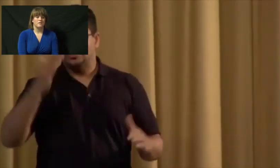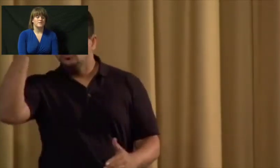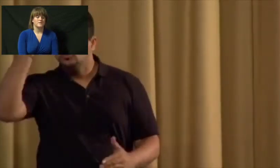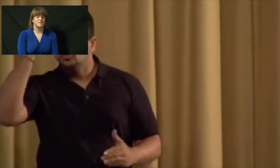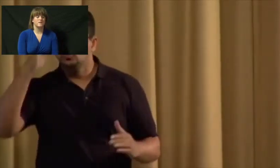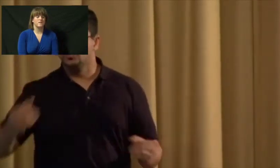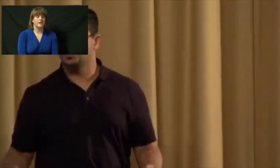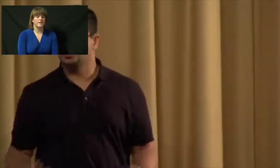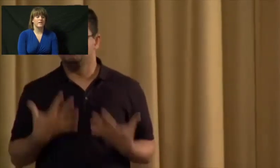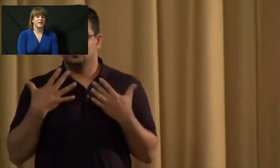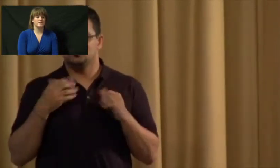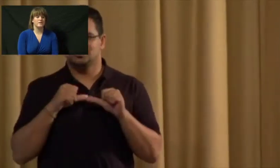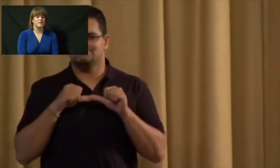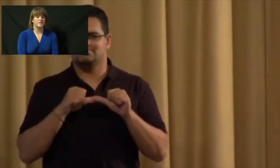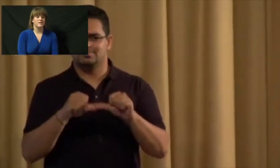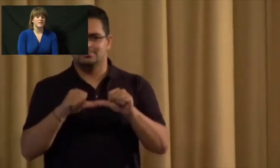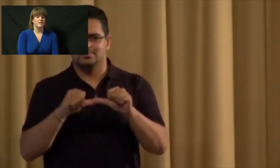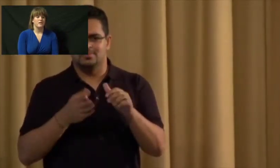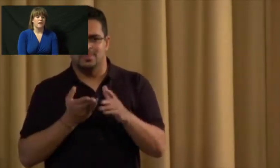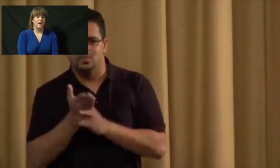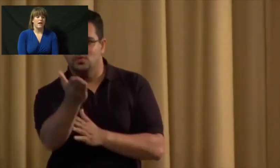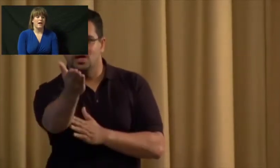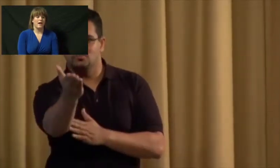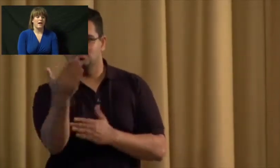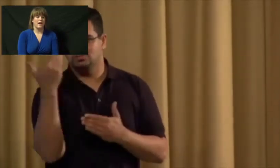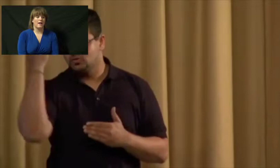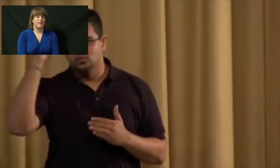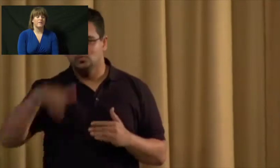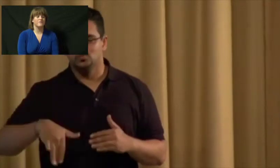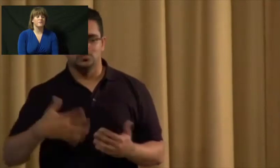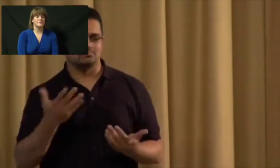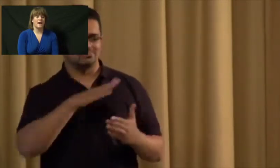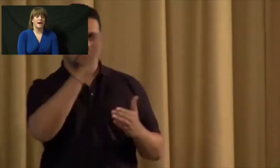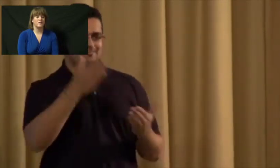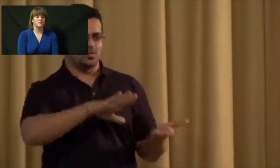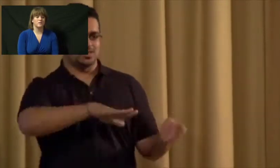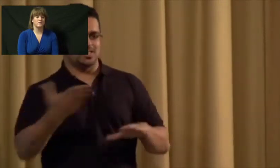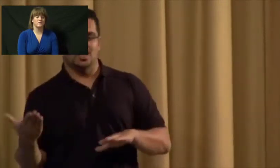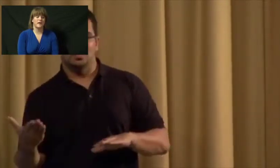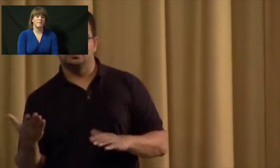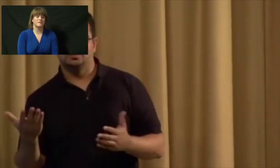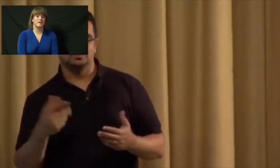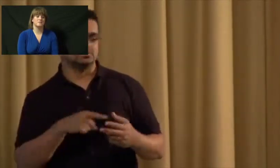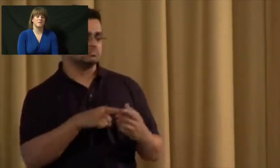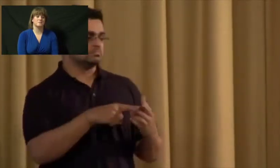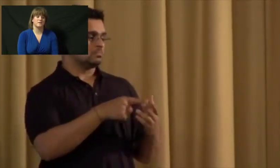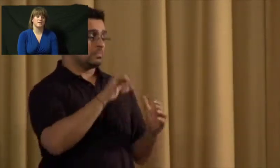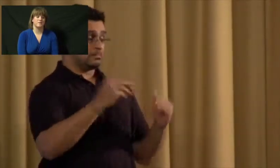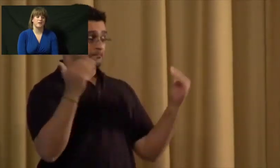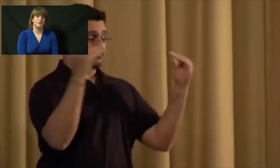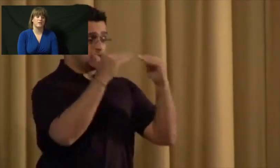So I saw all that interaction and the influence it had on people, and that's what makes me want to continue.